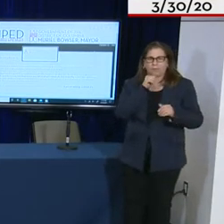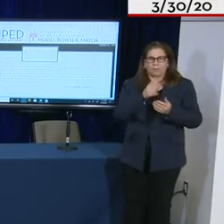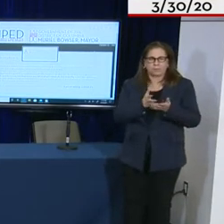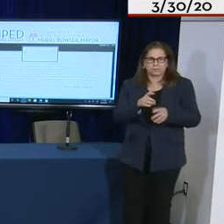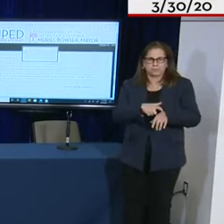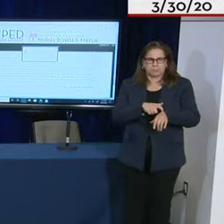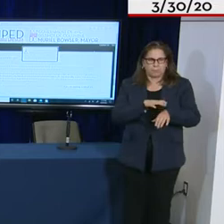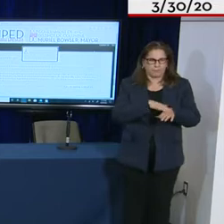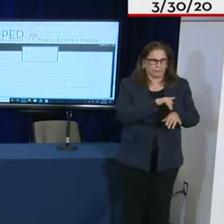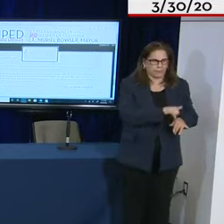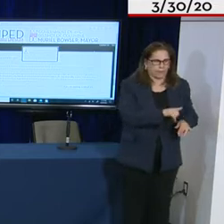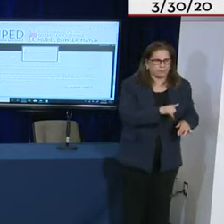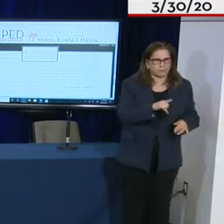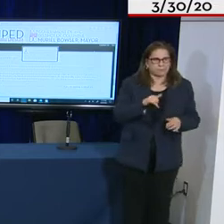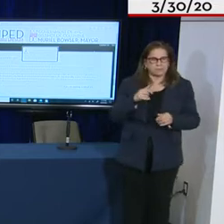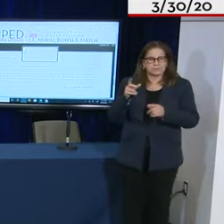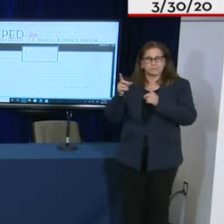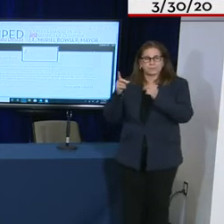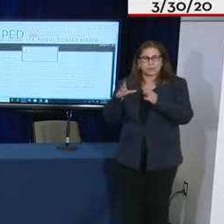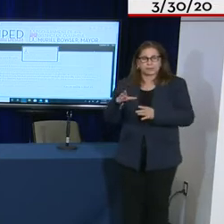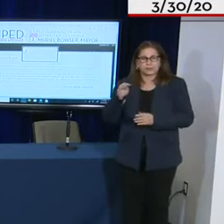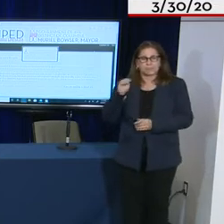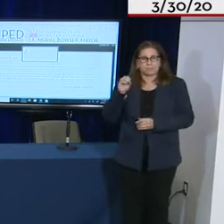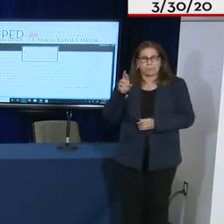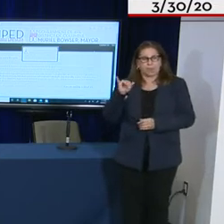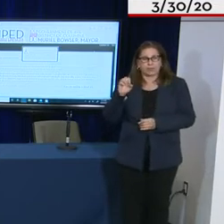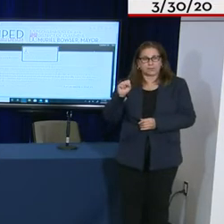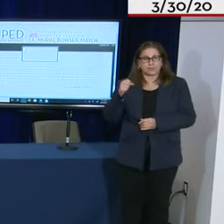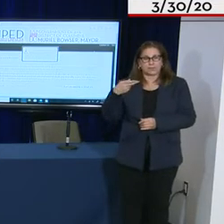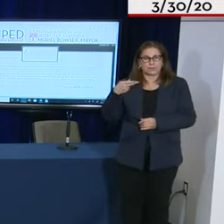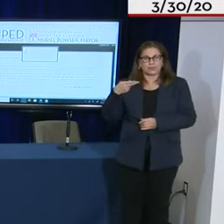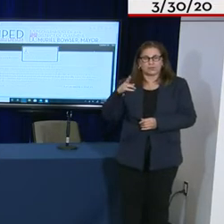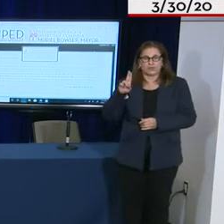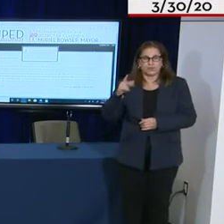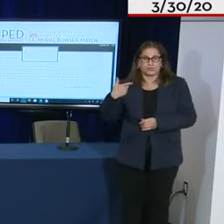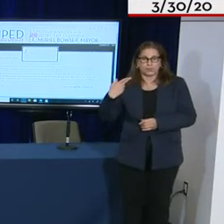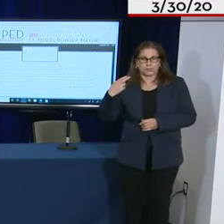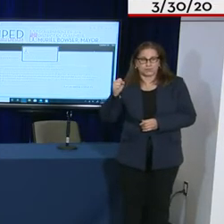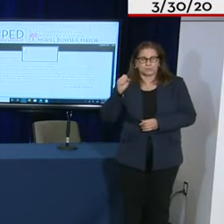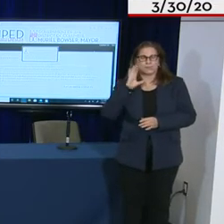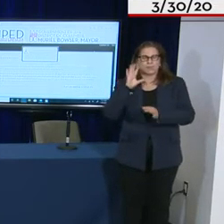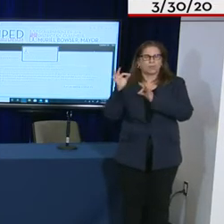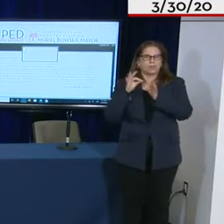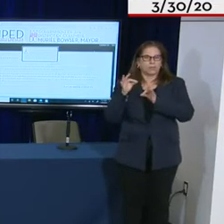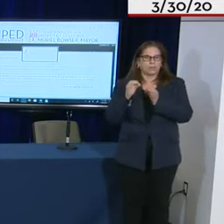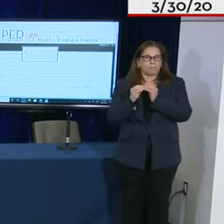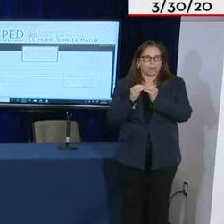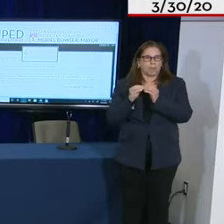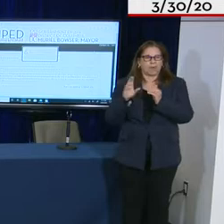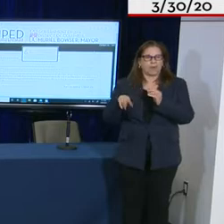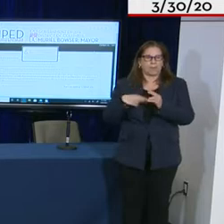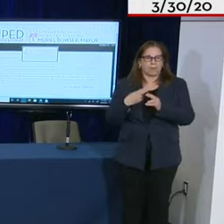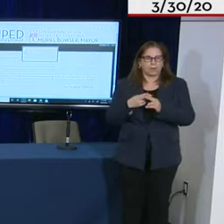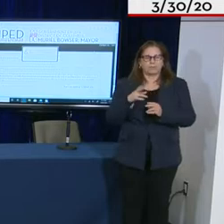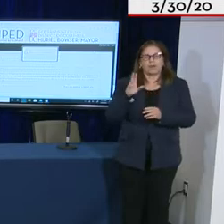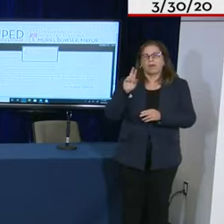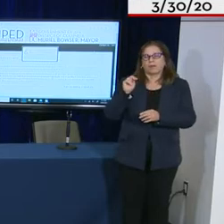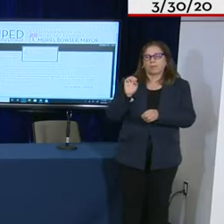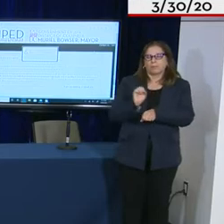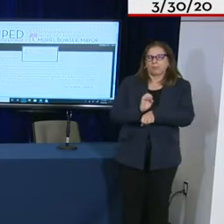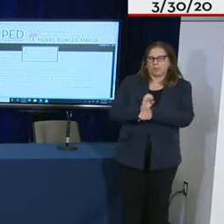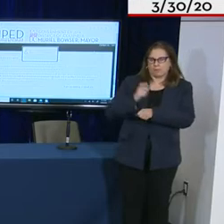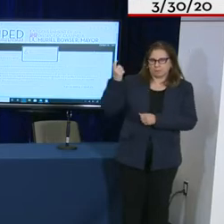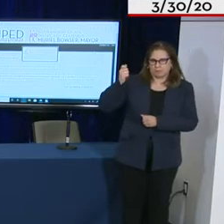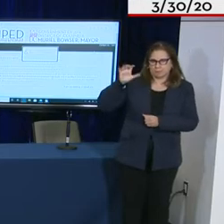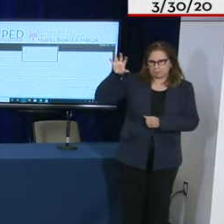also going to talk a lot about some questions that the business community had about unemployment. I will say that we've been fielding a ton